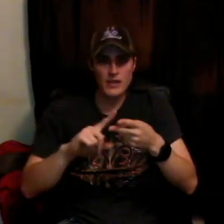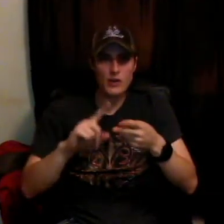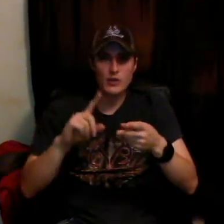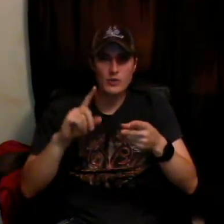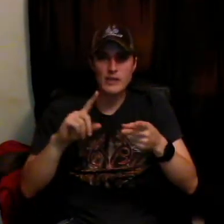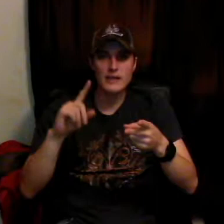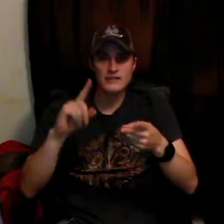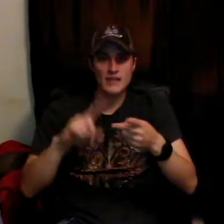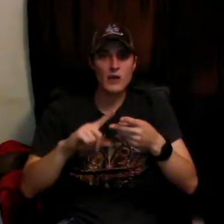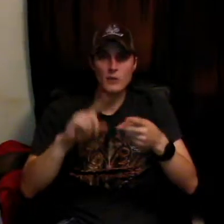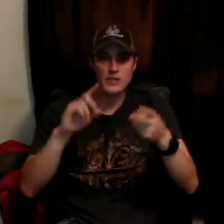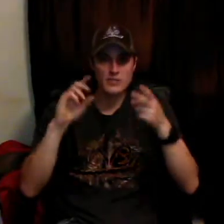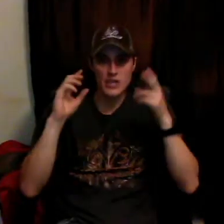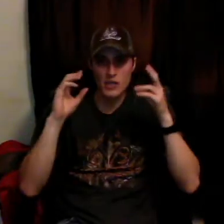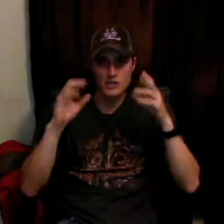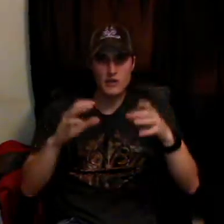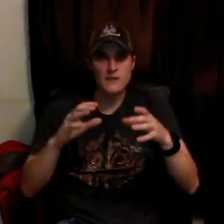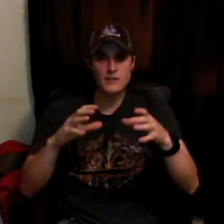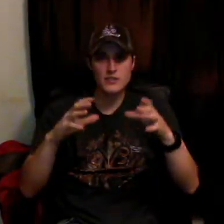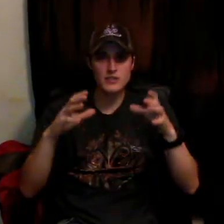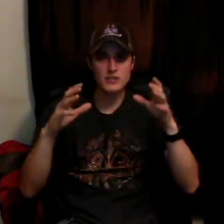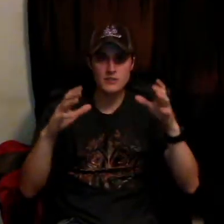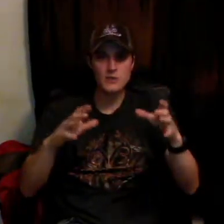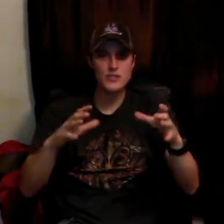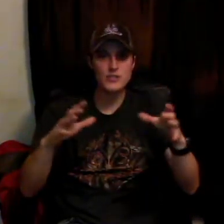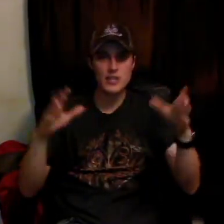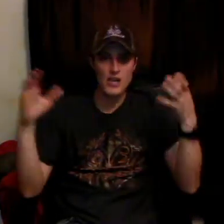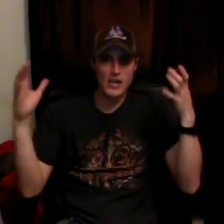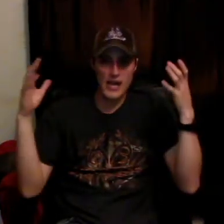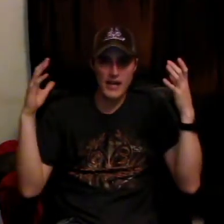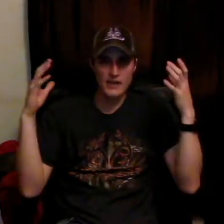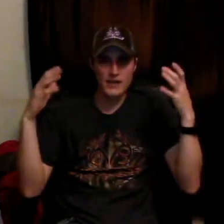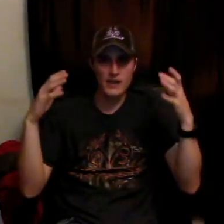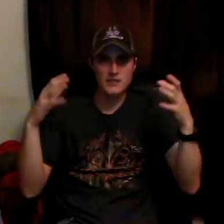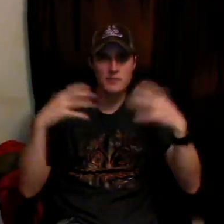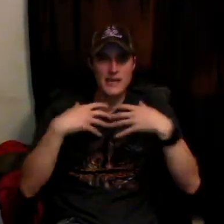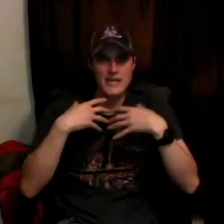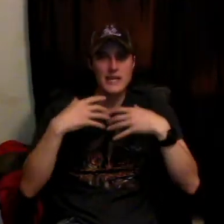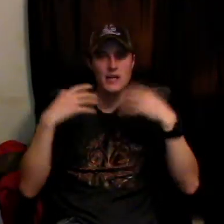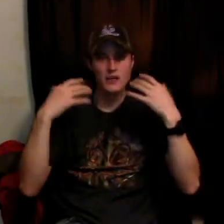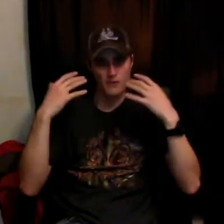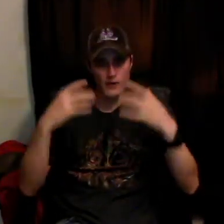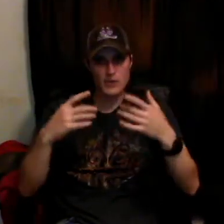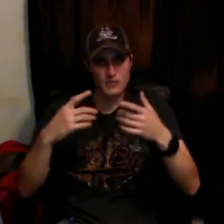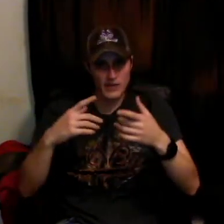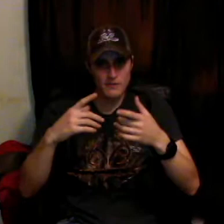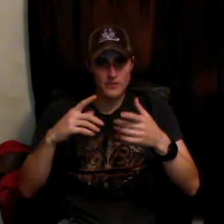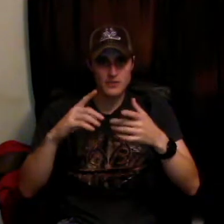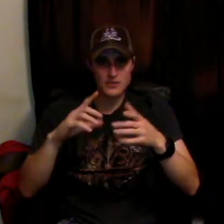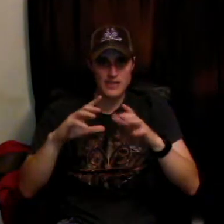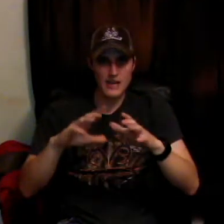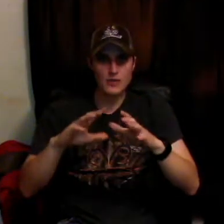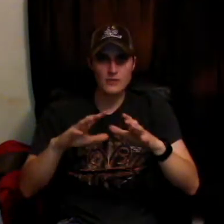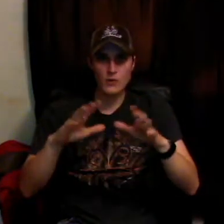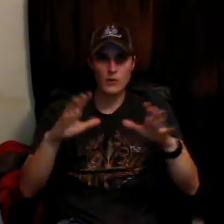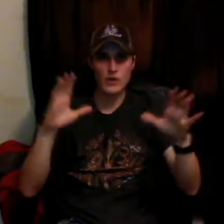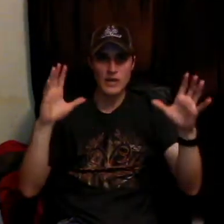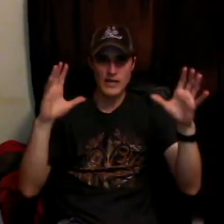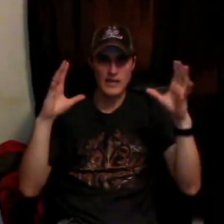or you can tell which terrain features is which, and to me, the first terrain features that I look for